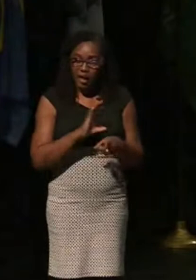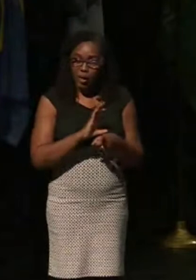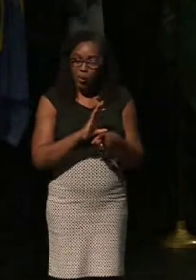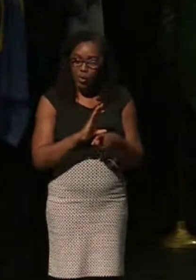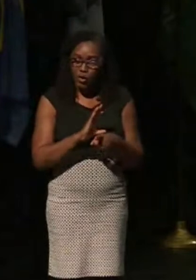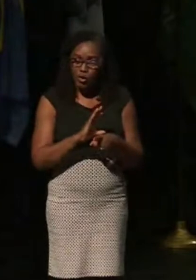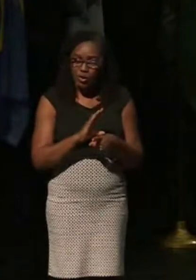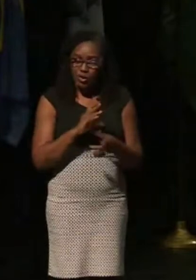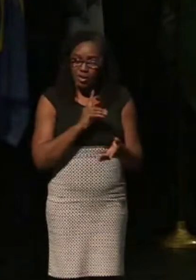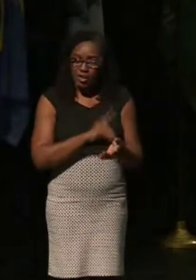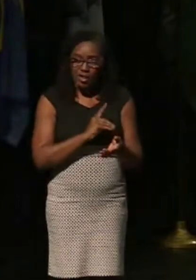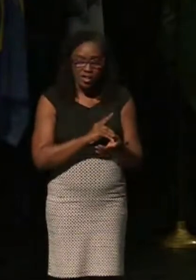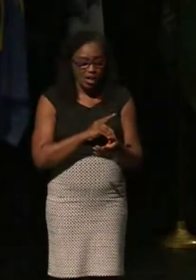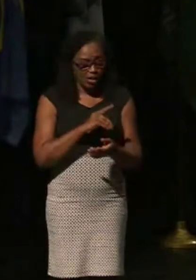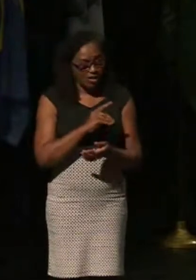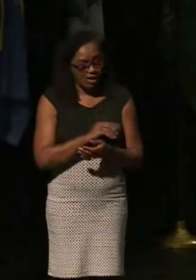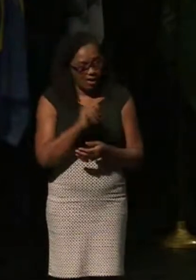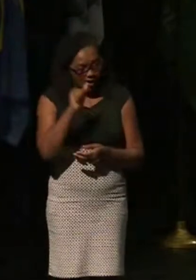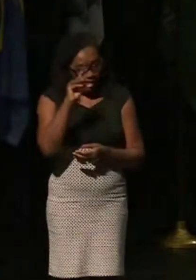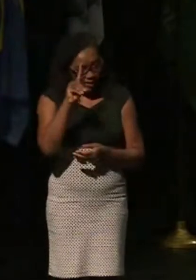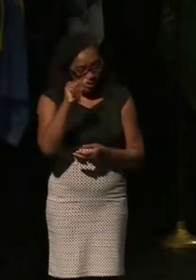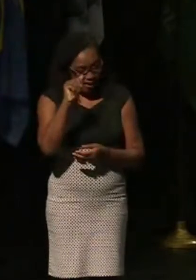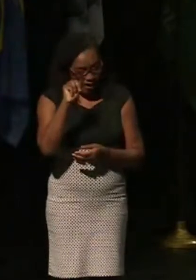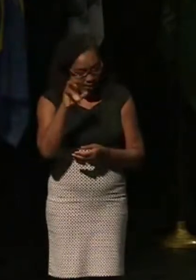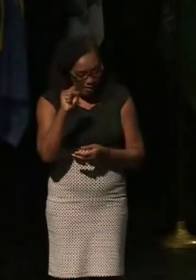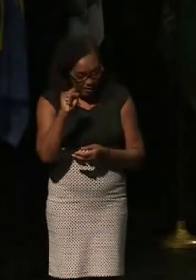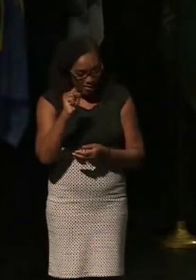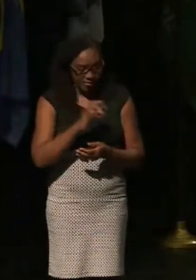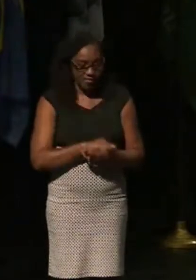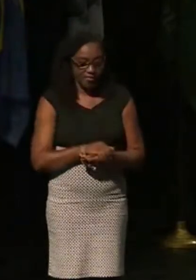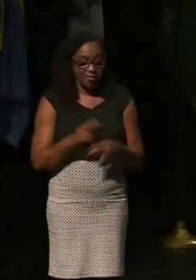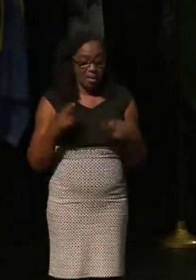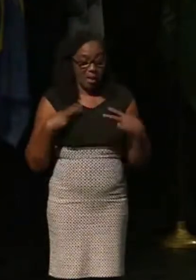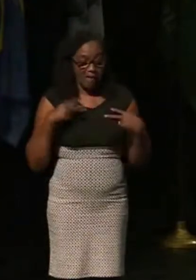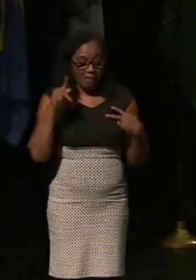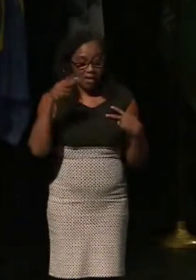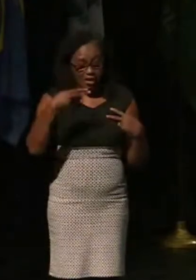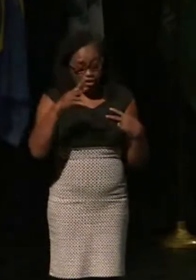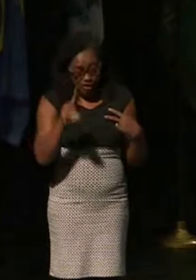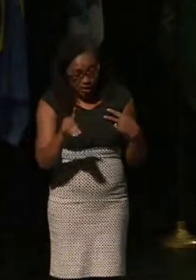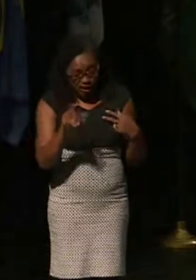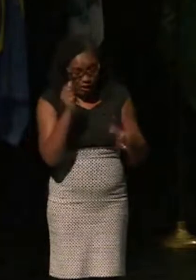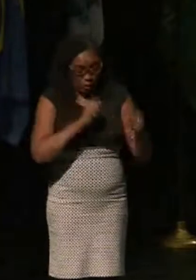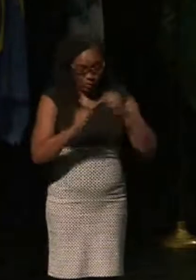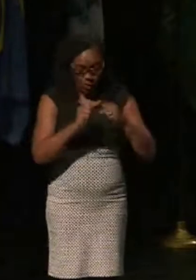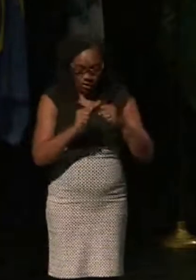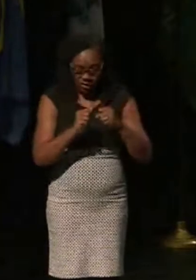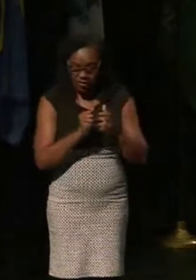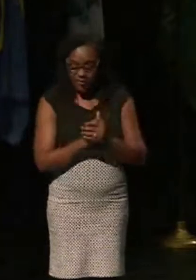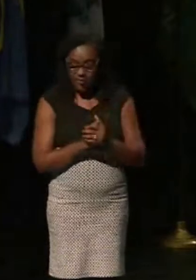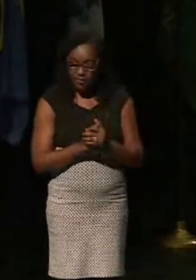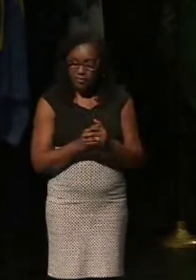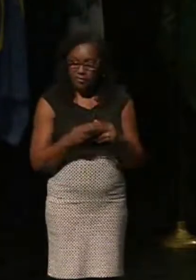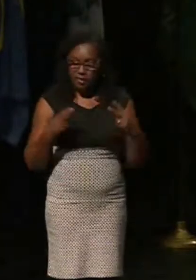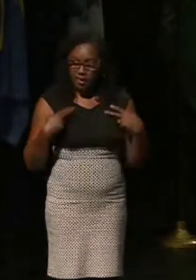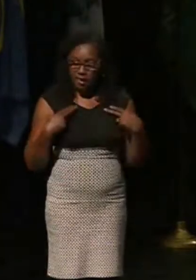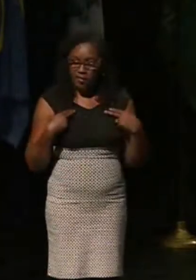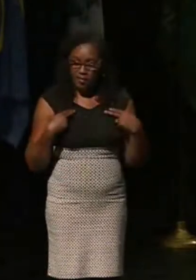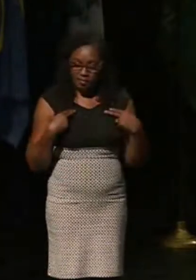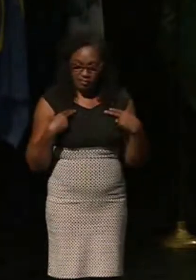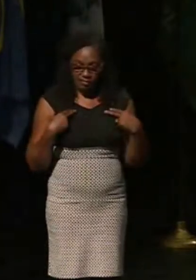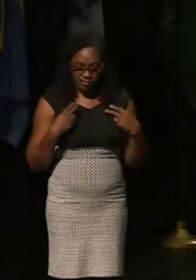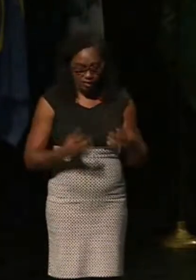Adams, with a PhD in sport management from UTT, has been appointed President